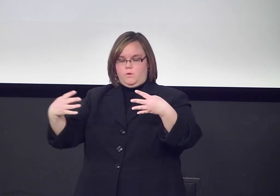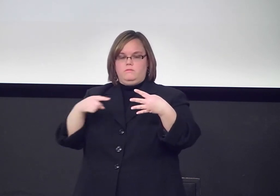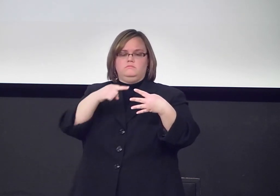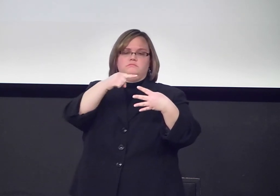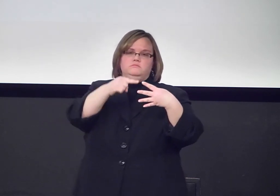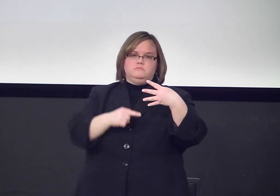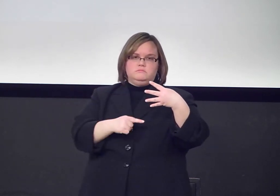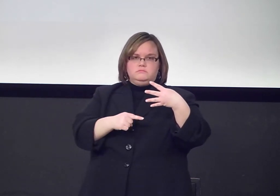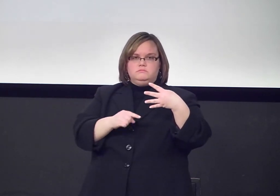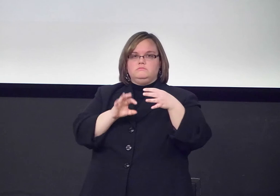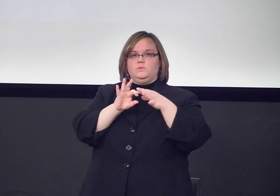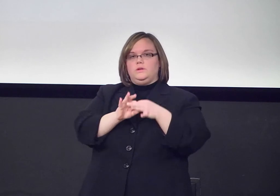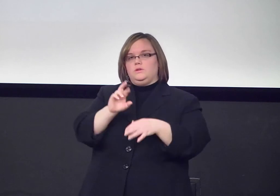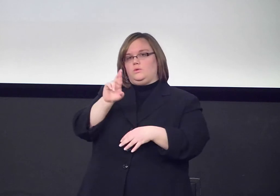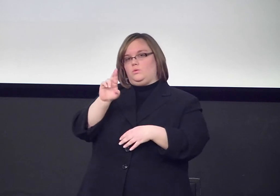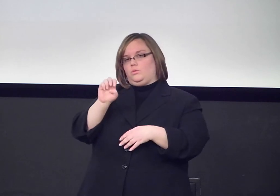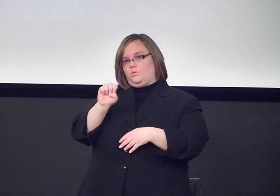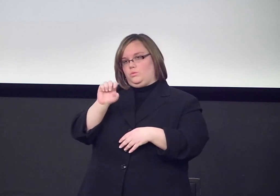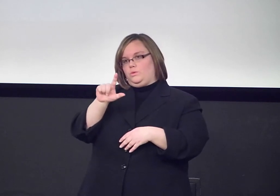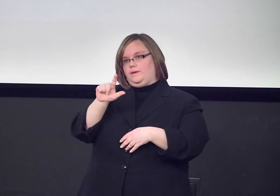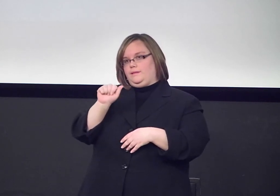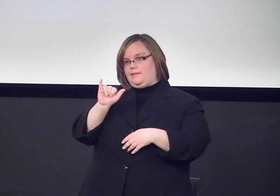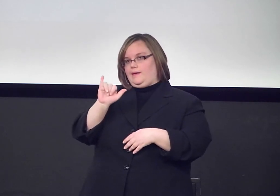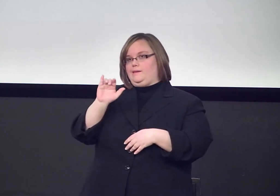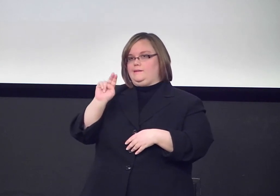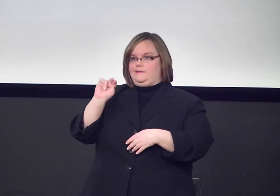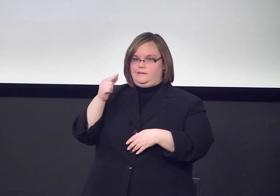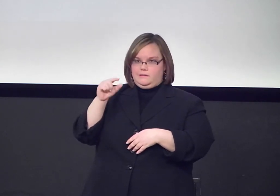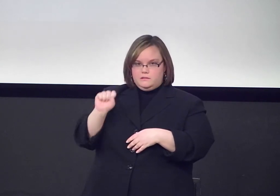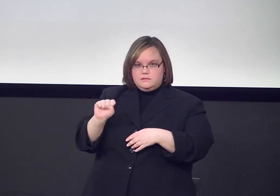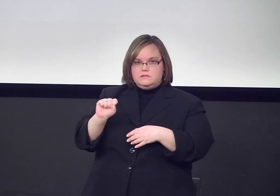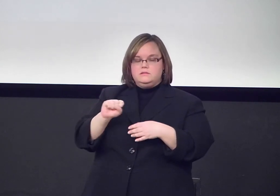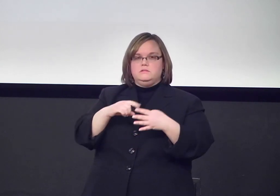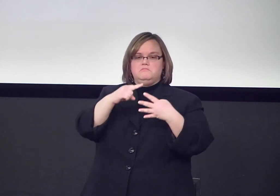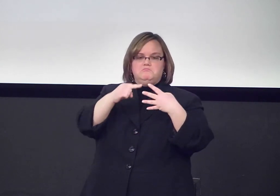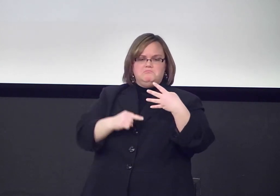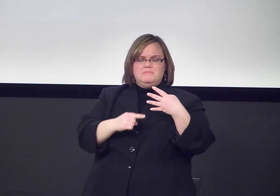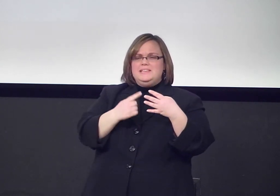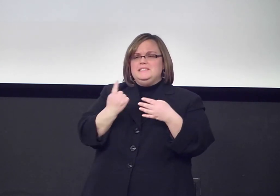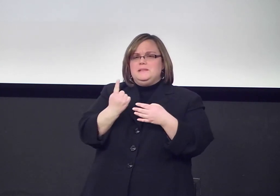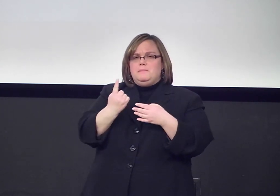and divided them into 2 categories. One into relayings,